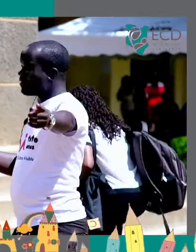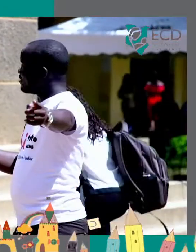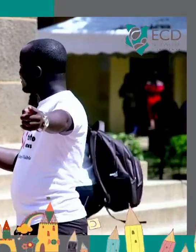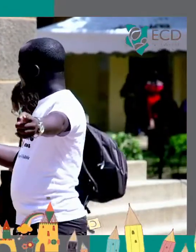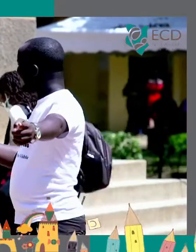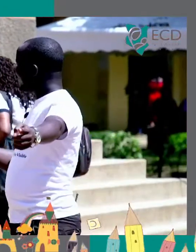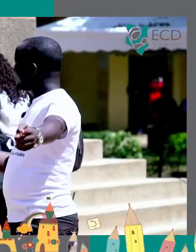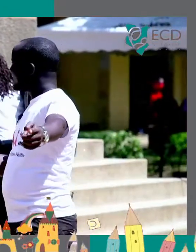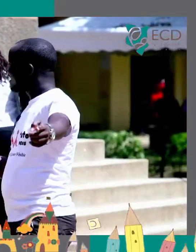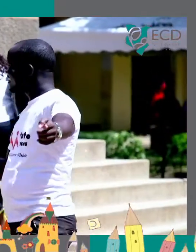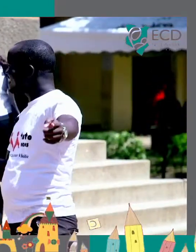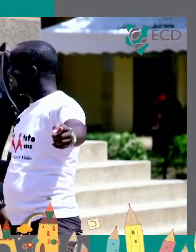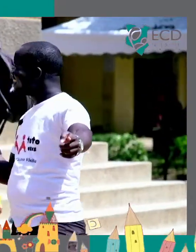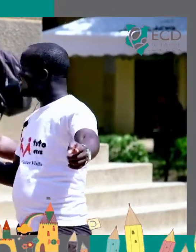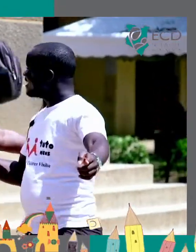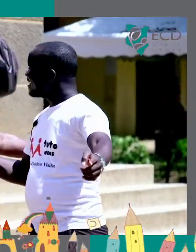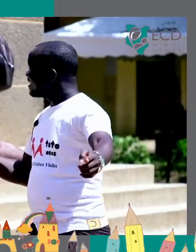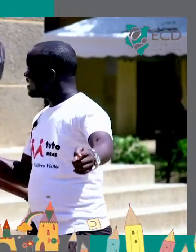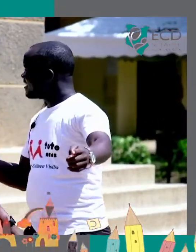The camera is there,